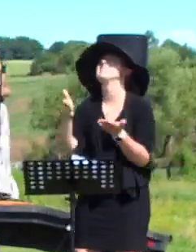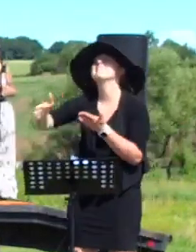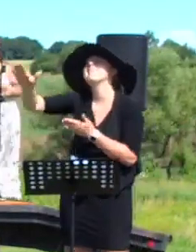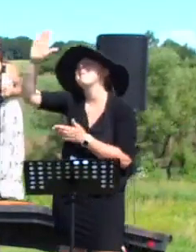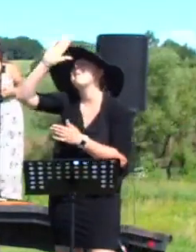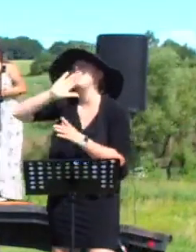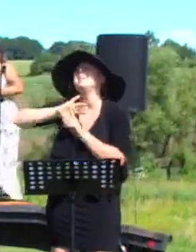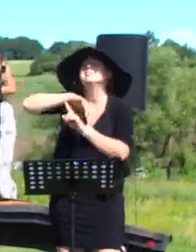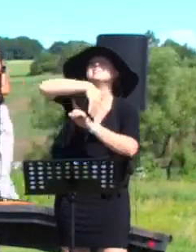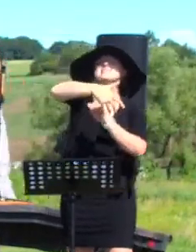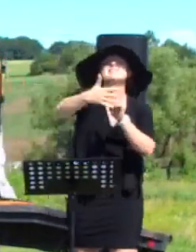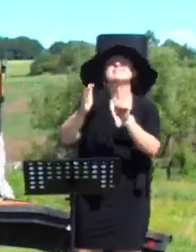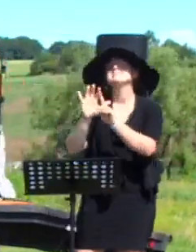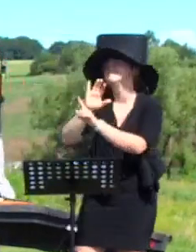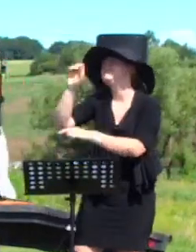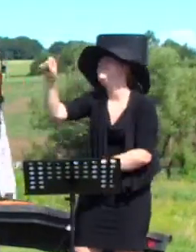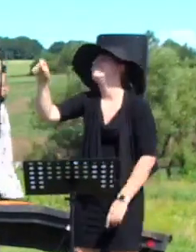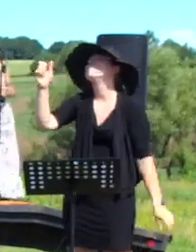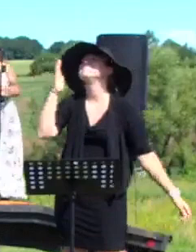presence,